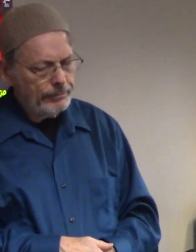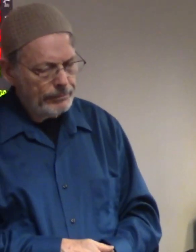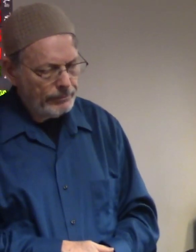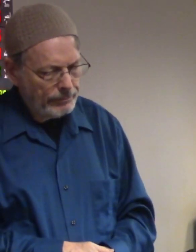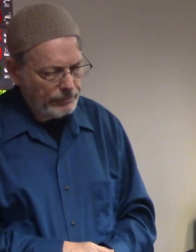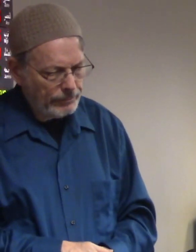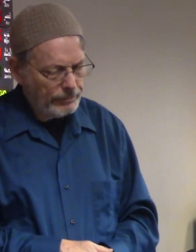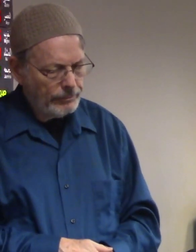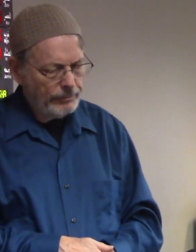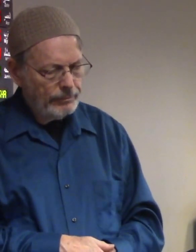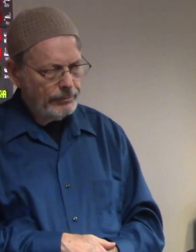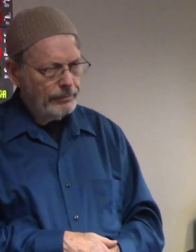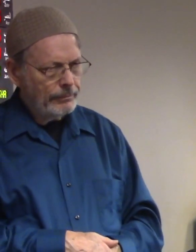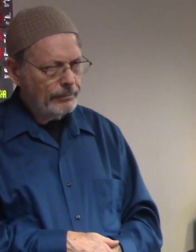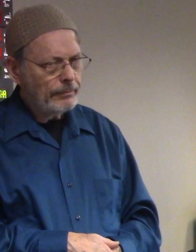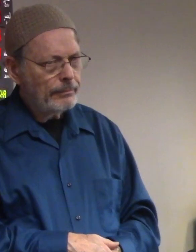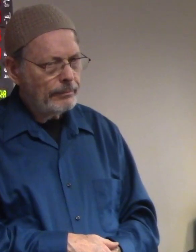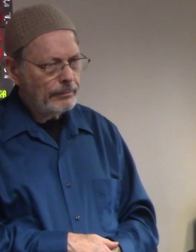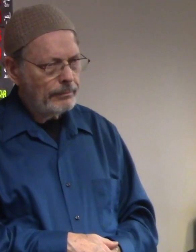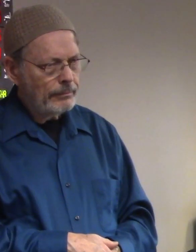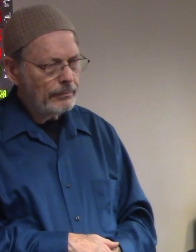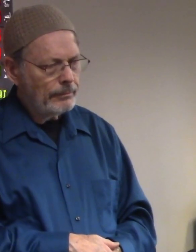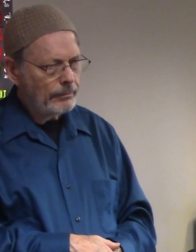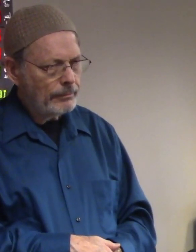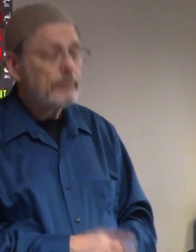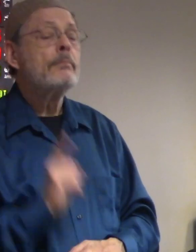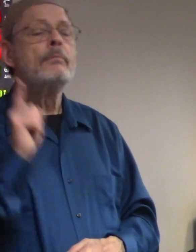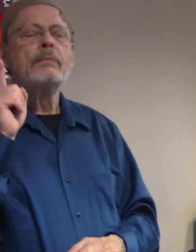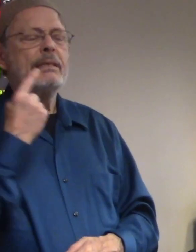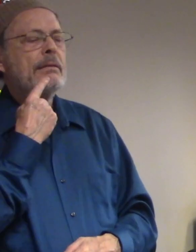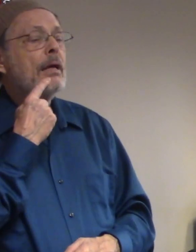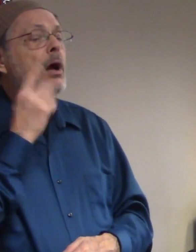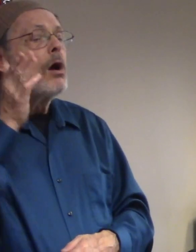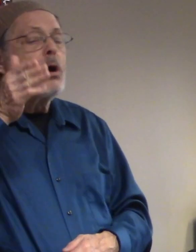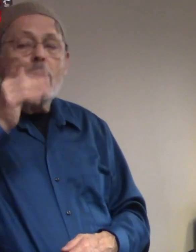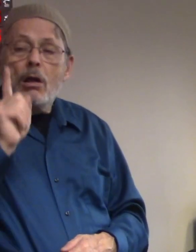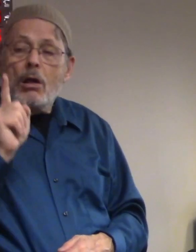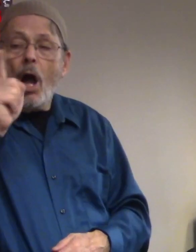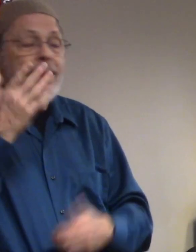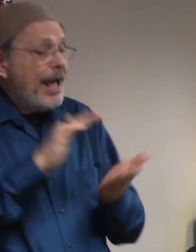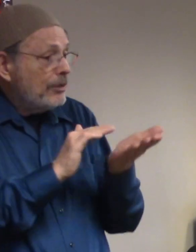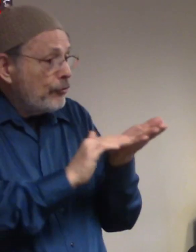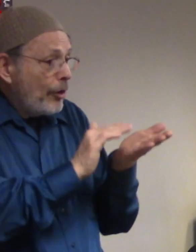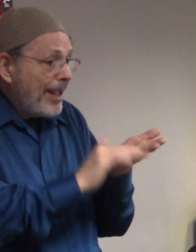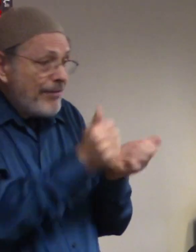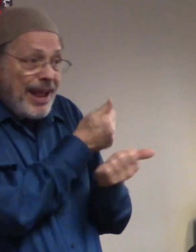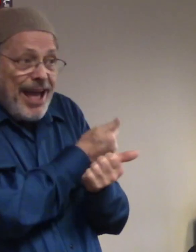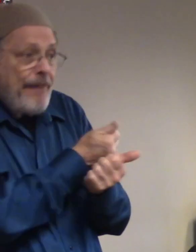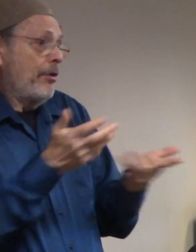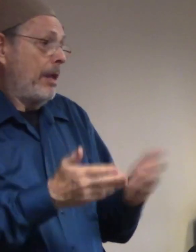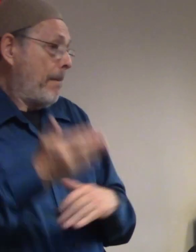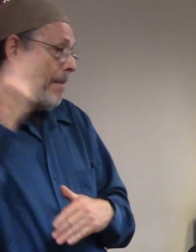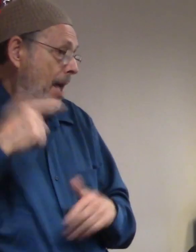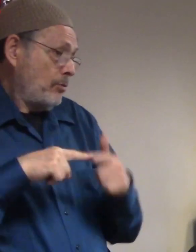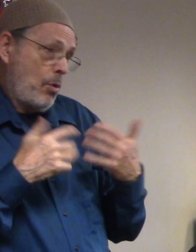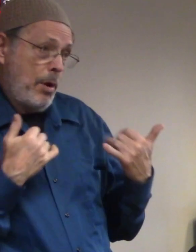sallallahu alayhi wa sallam? Allah has forgiven everything past and present with you, O Muhammad. When he says